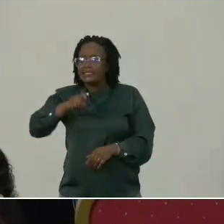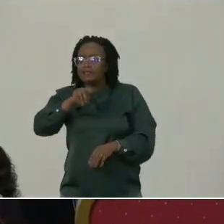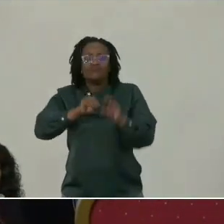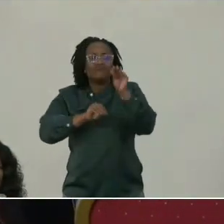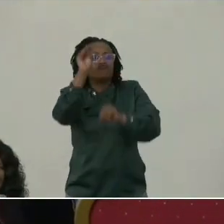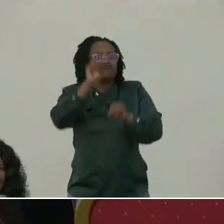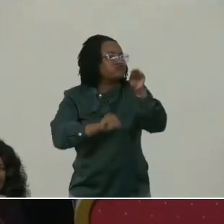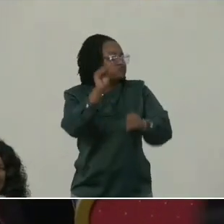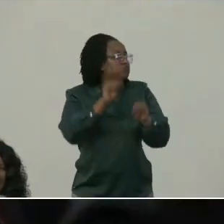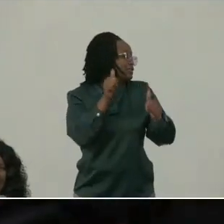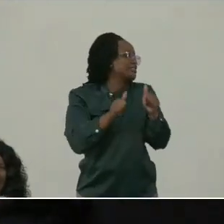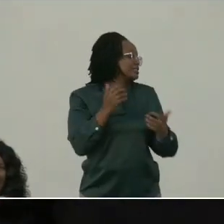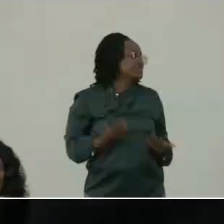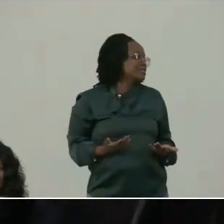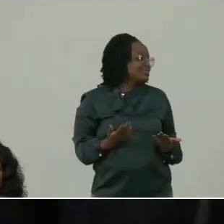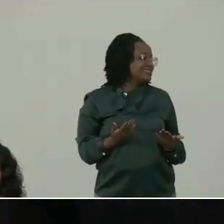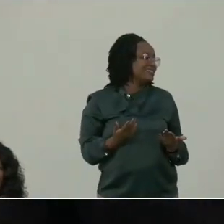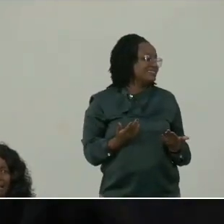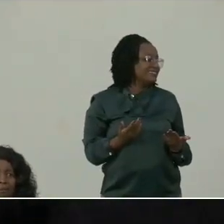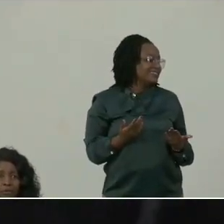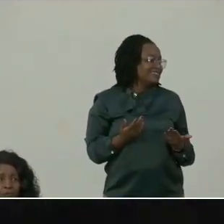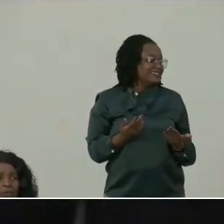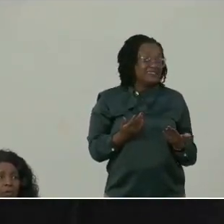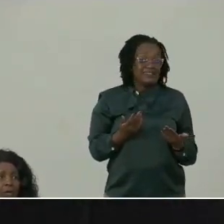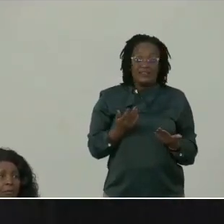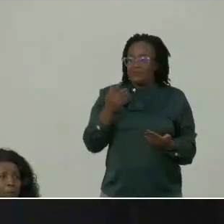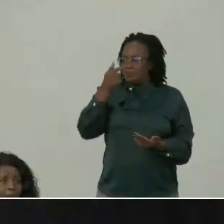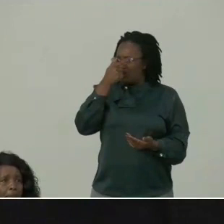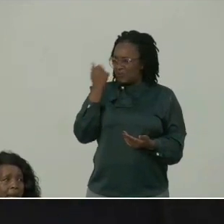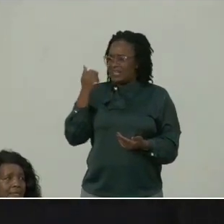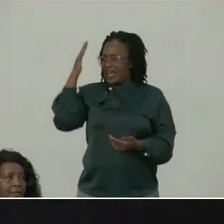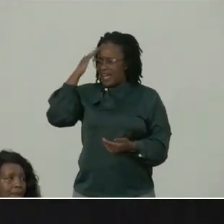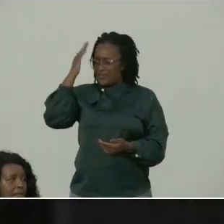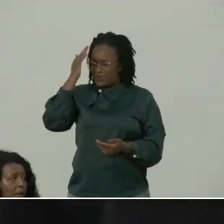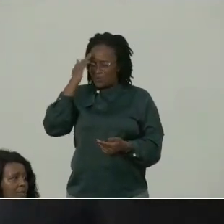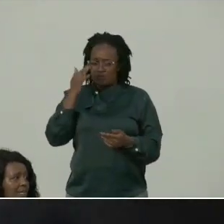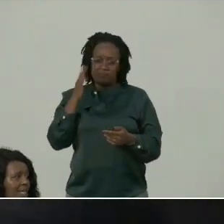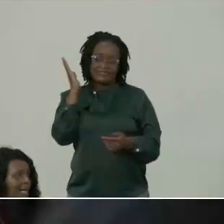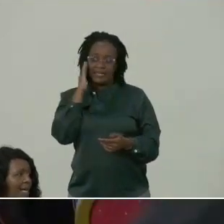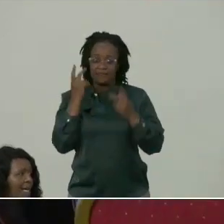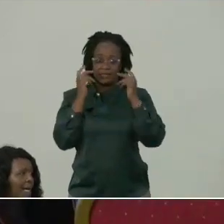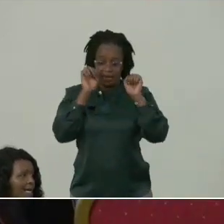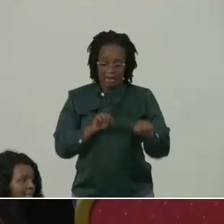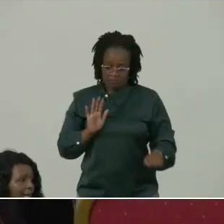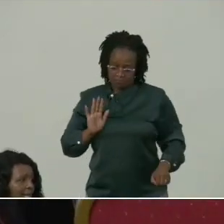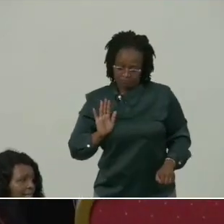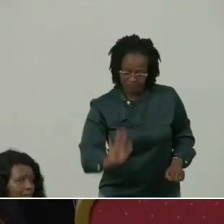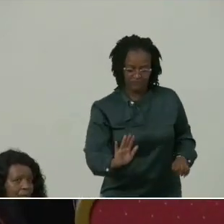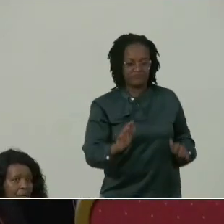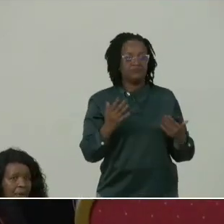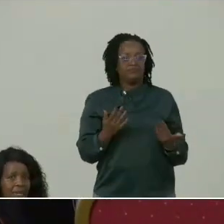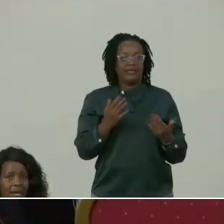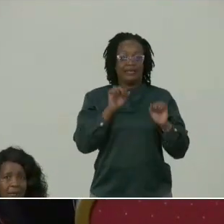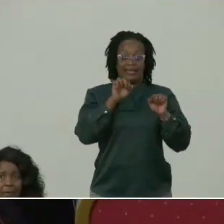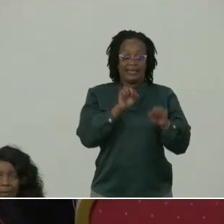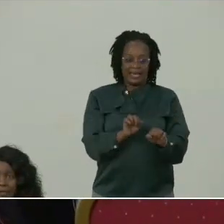person might need. I mean, they are able to maybe press the pedals, the accelerator